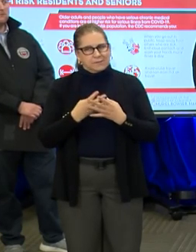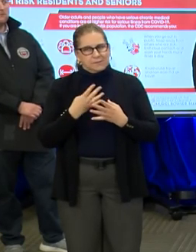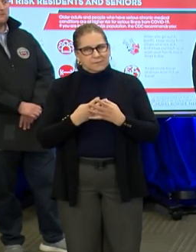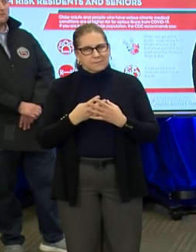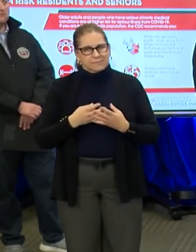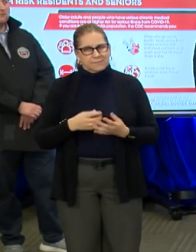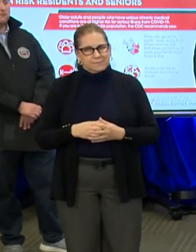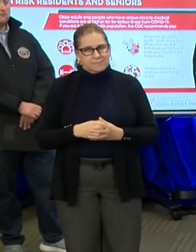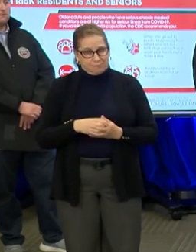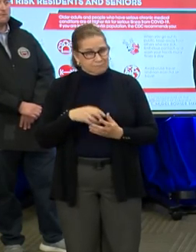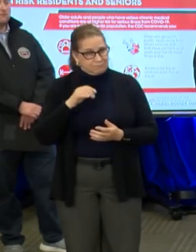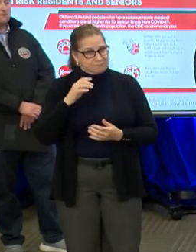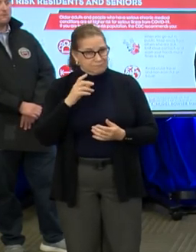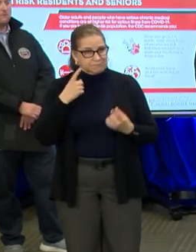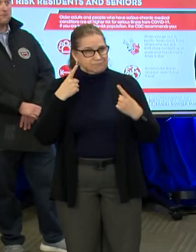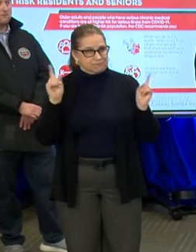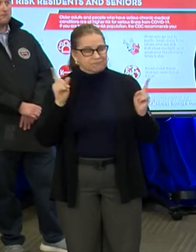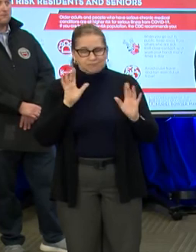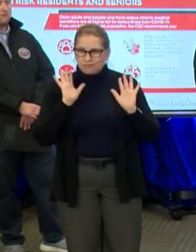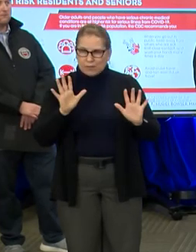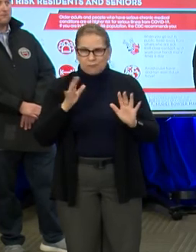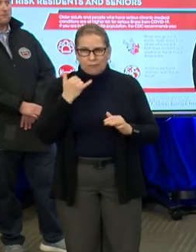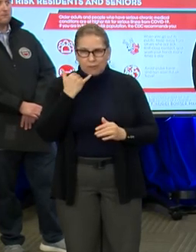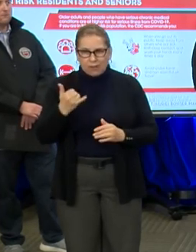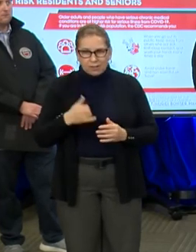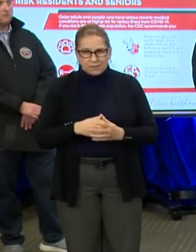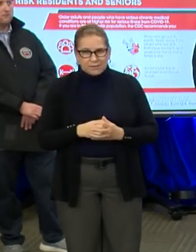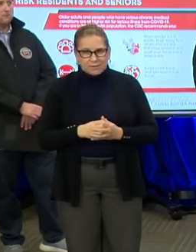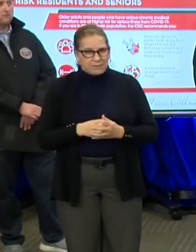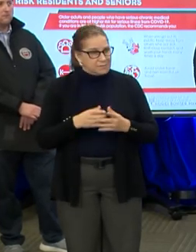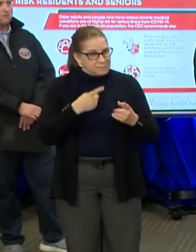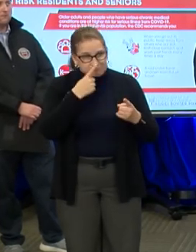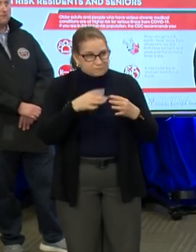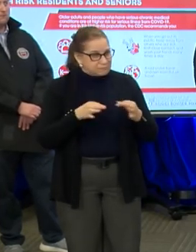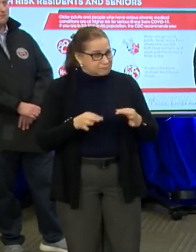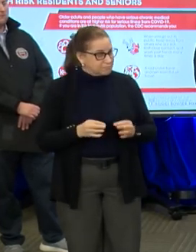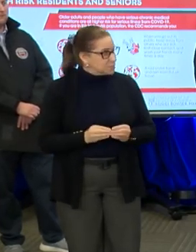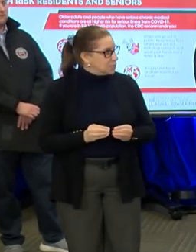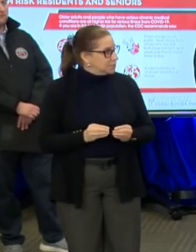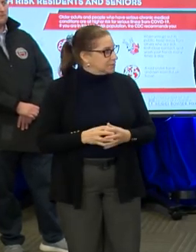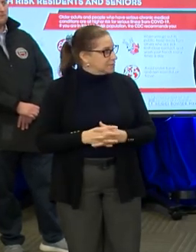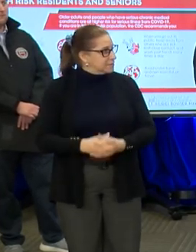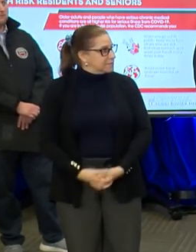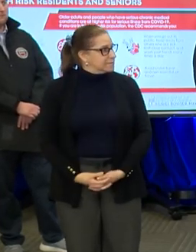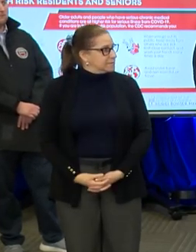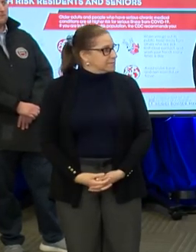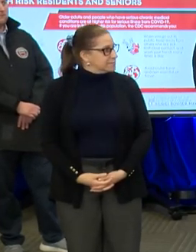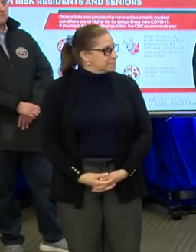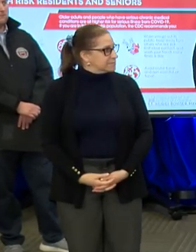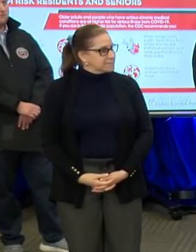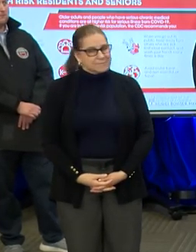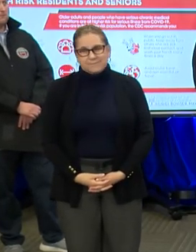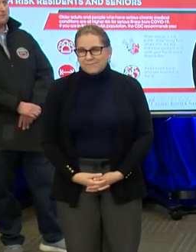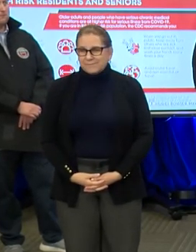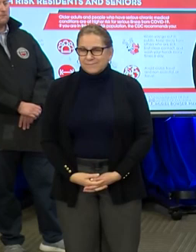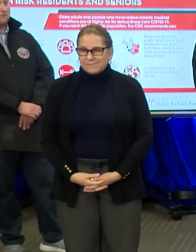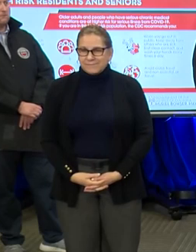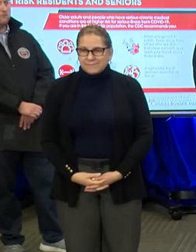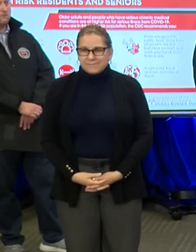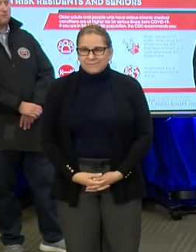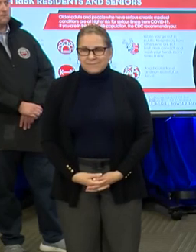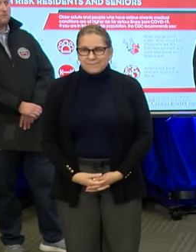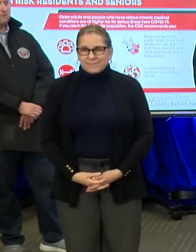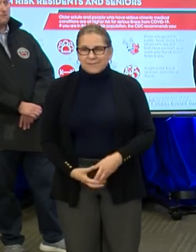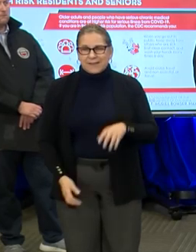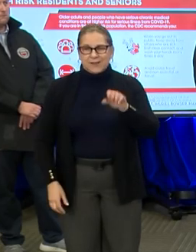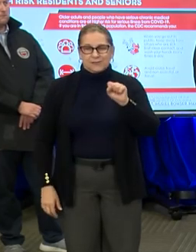Would you care to expand on that? Sure. So Sophie, is it? Yes. Asked several questions about the DC